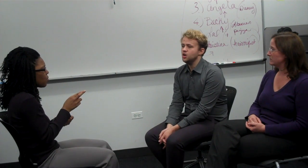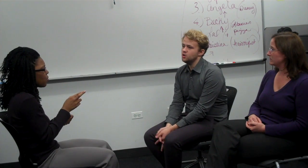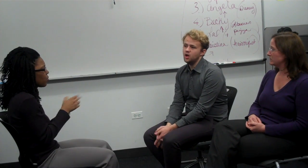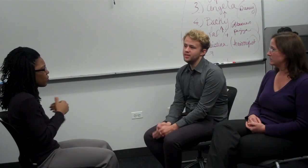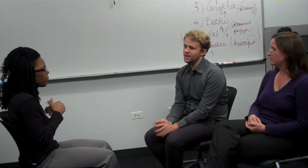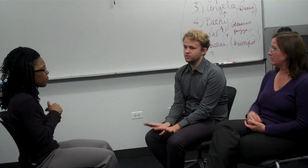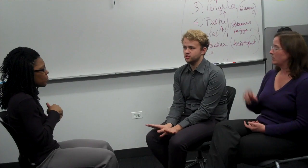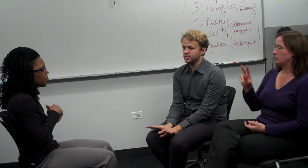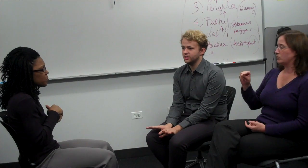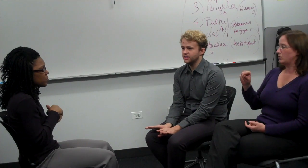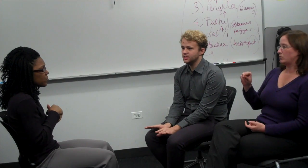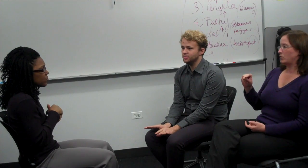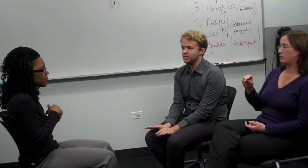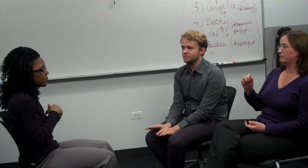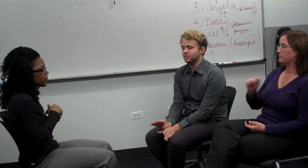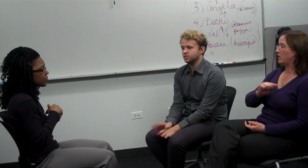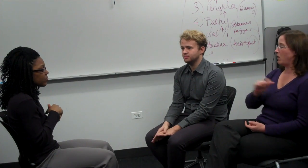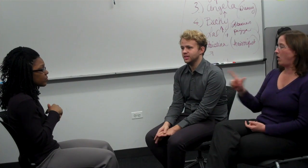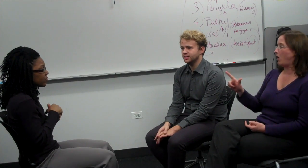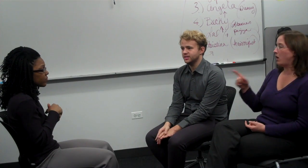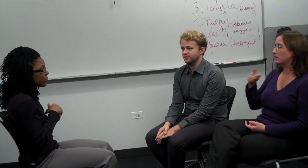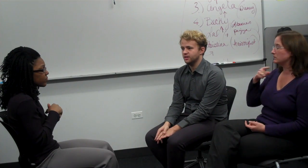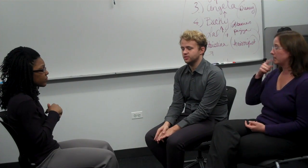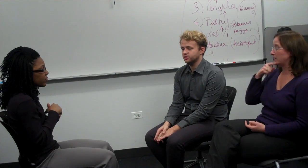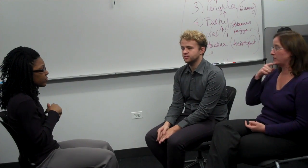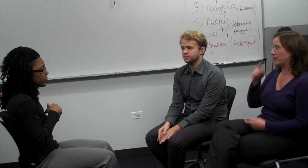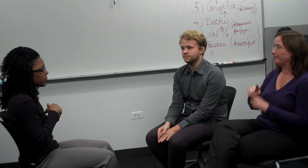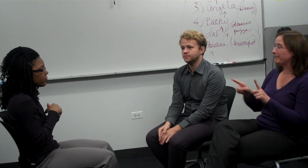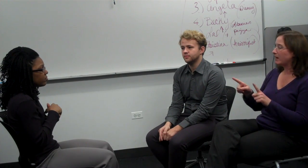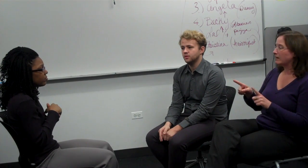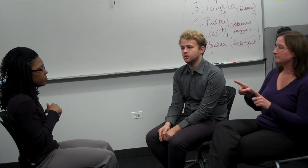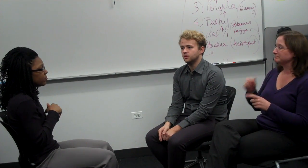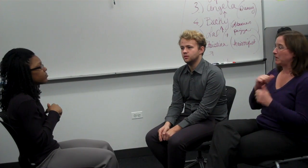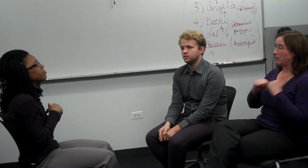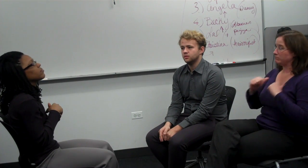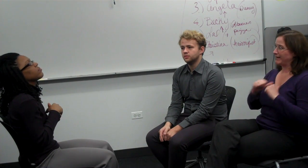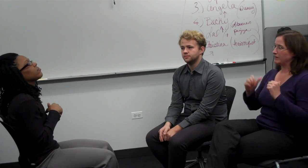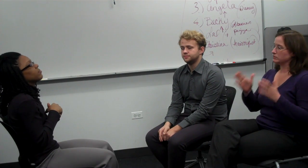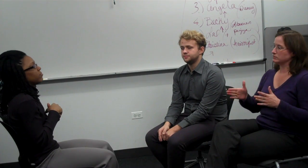No, all the actors are hearing in the play, but they're playing deaf characters.